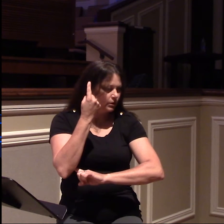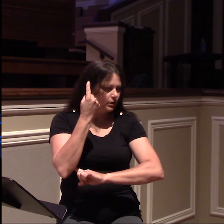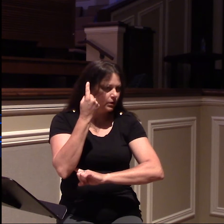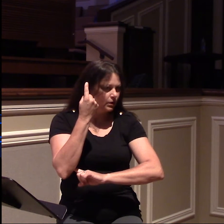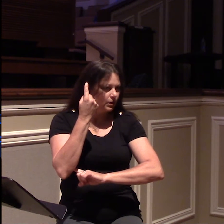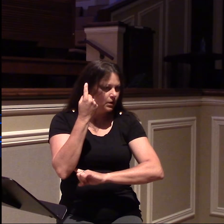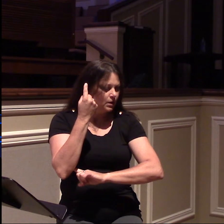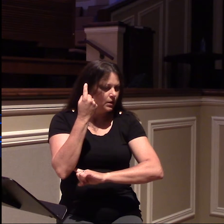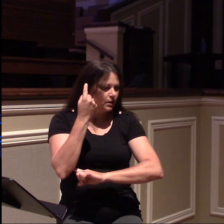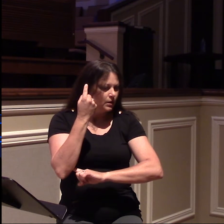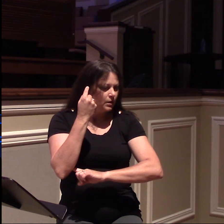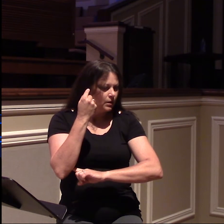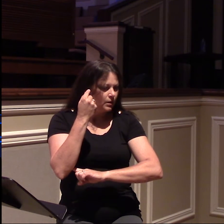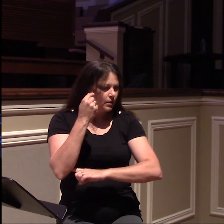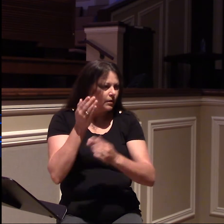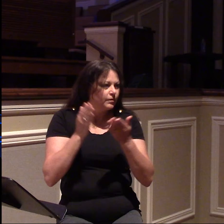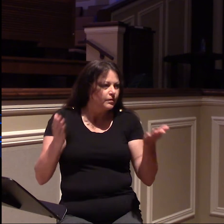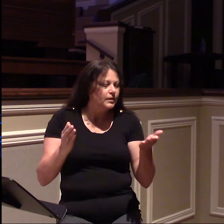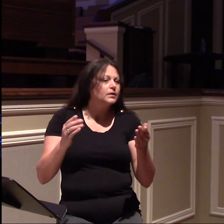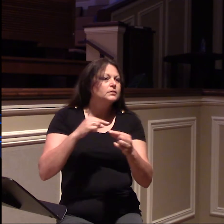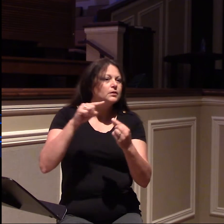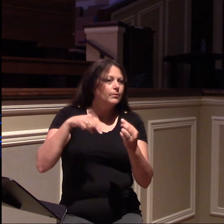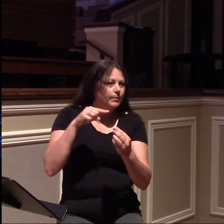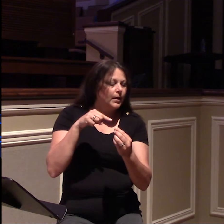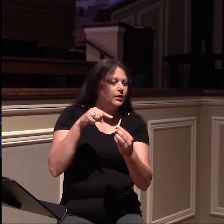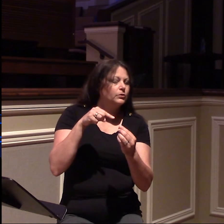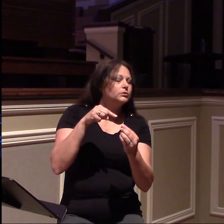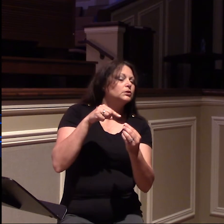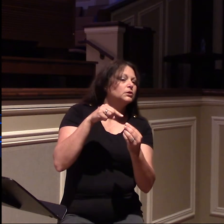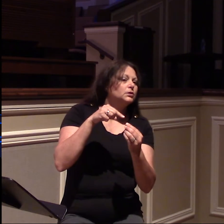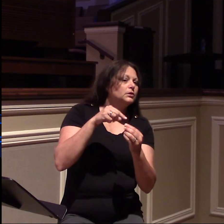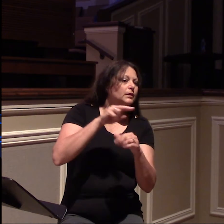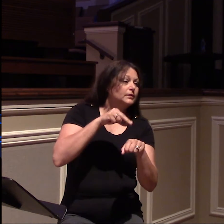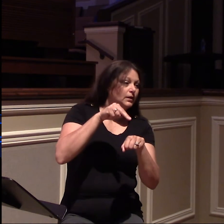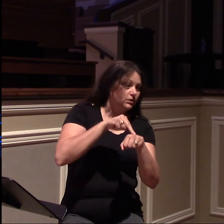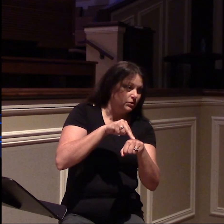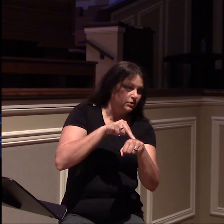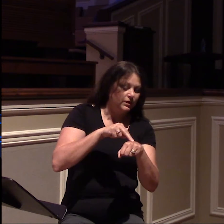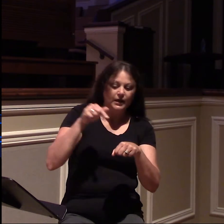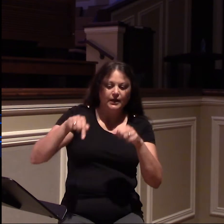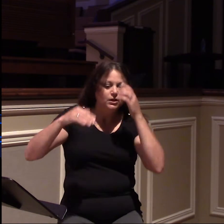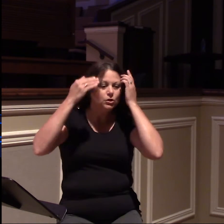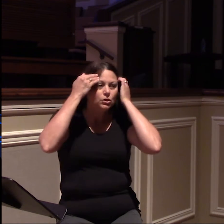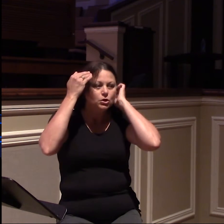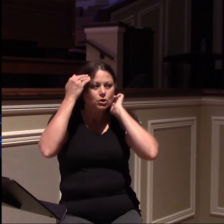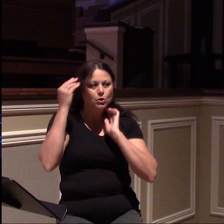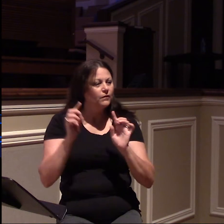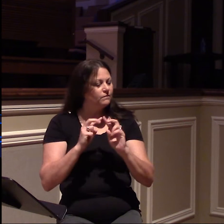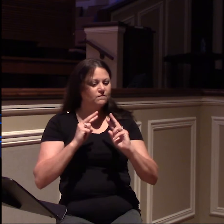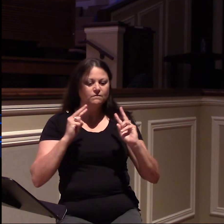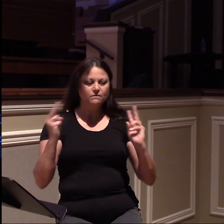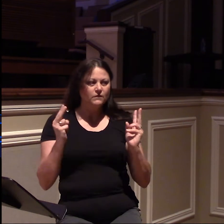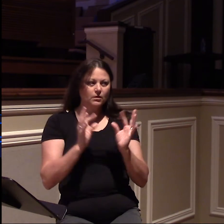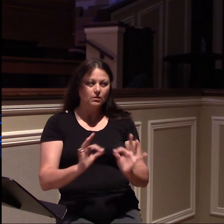nationhood on the continent and beyond. He understood in that moment that it was absolutely critical